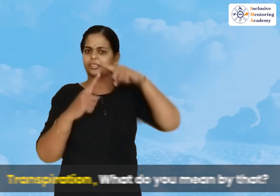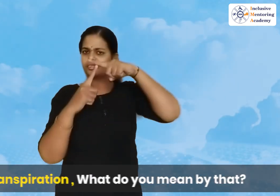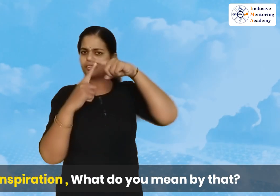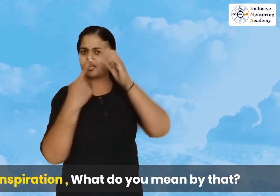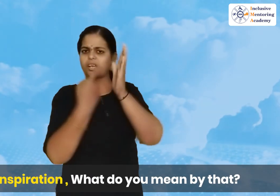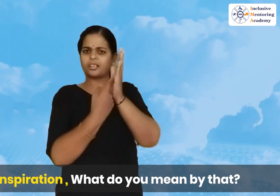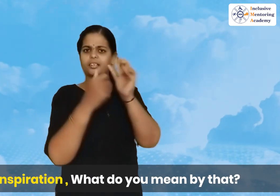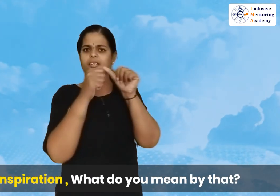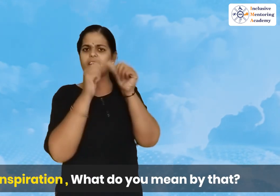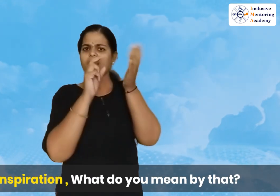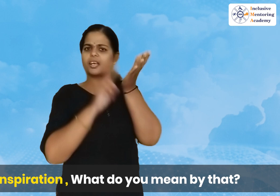Transpiration.